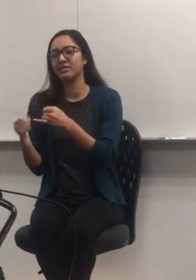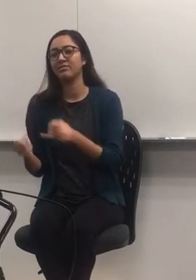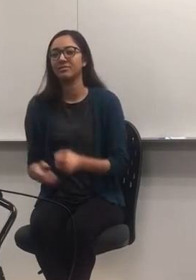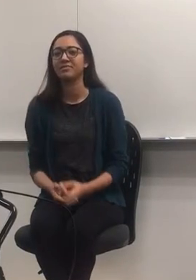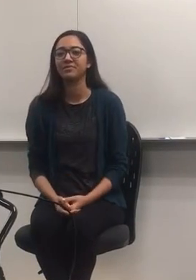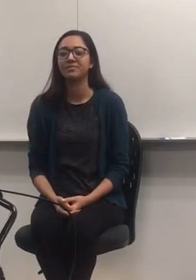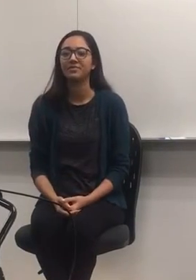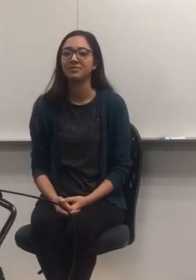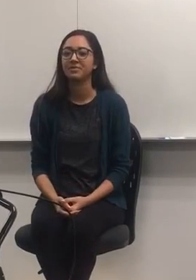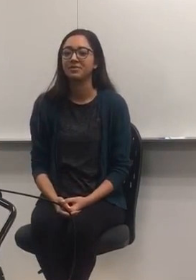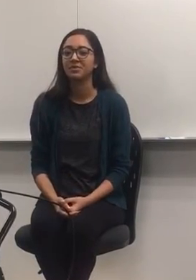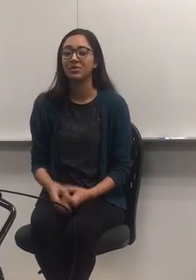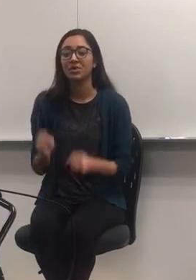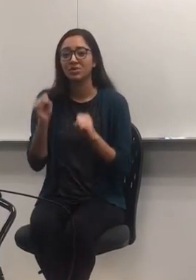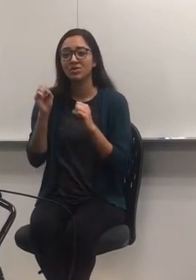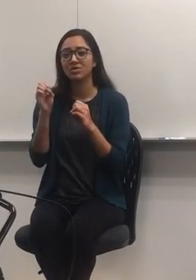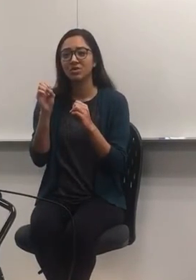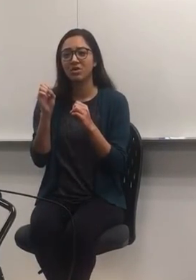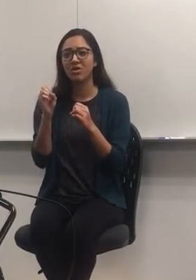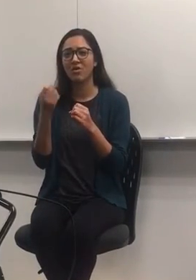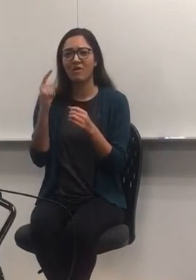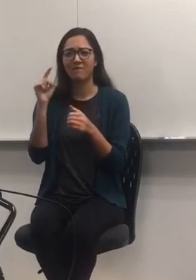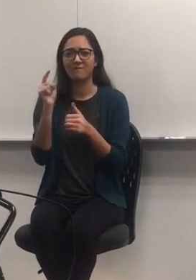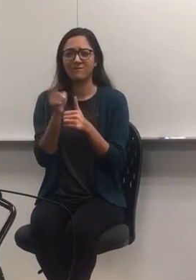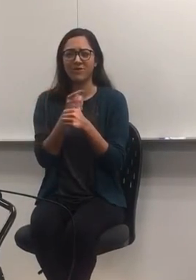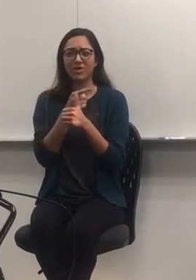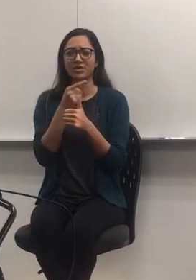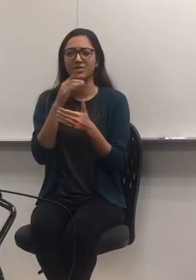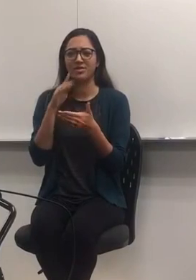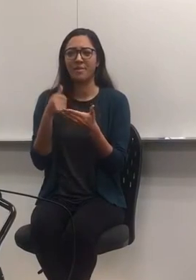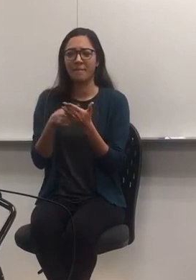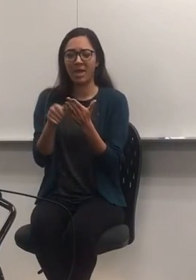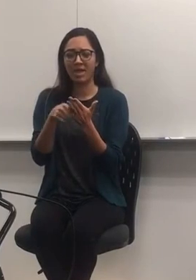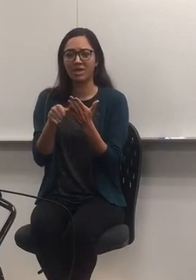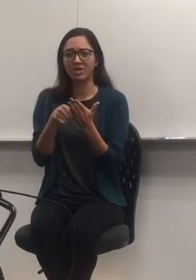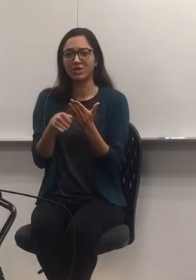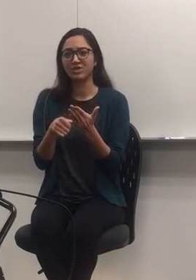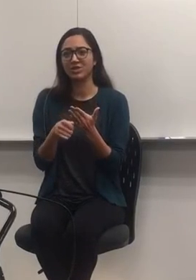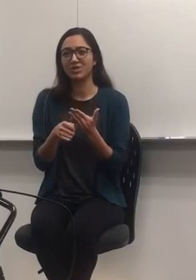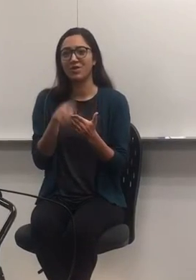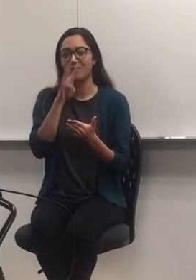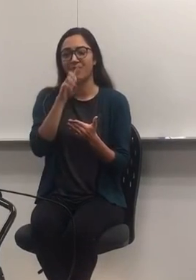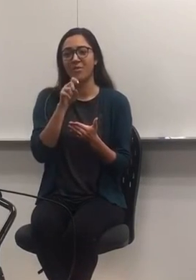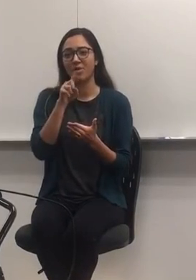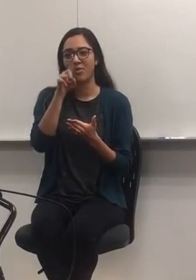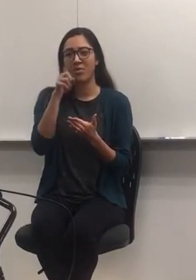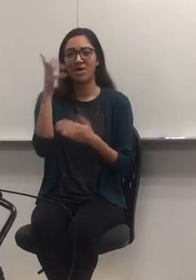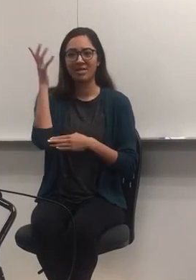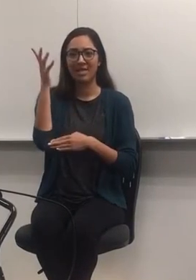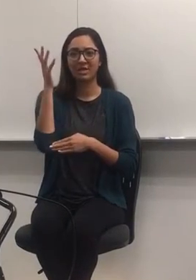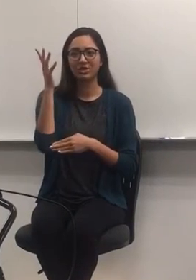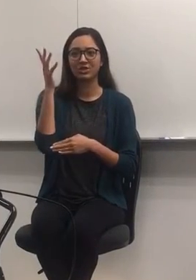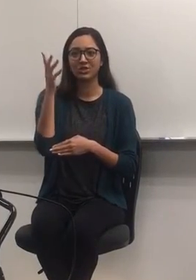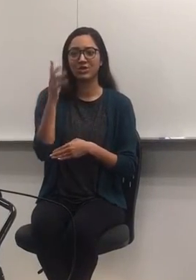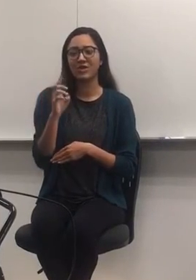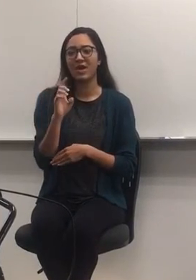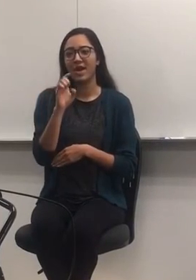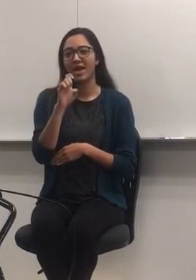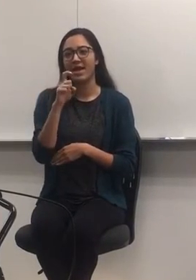All right, so if you look at the first page, everybody, mini lecture 4.1, it's titled Exponential Functions,